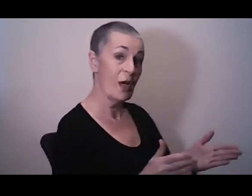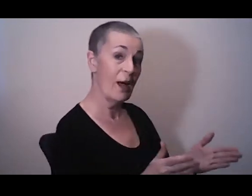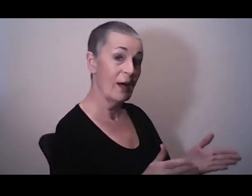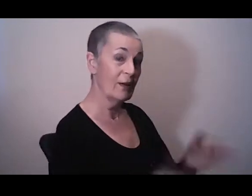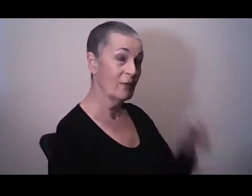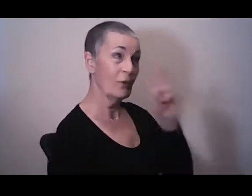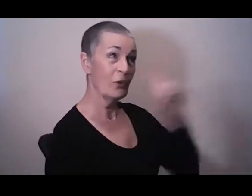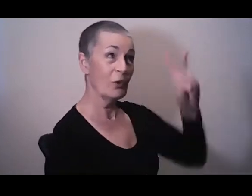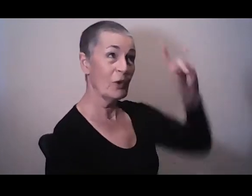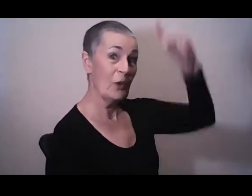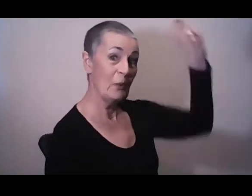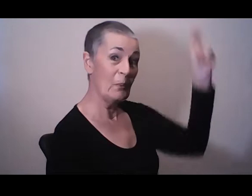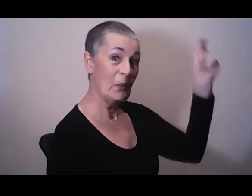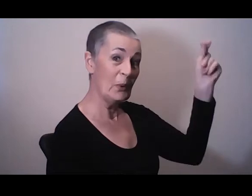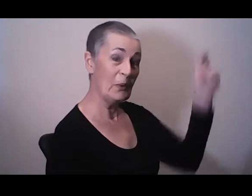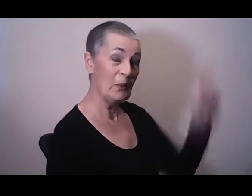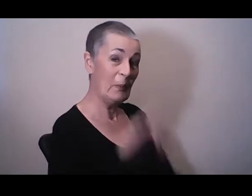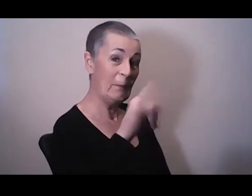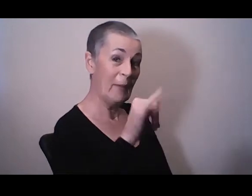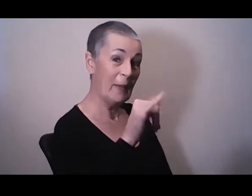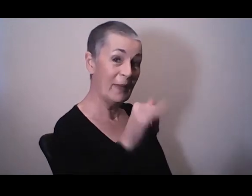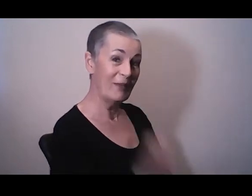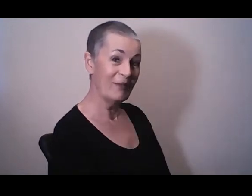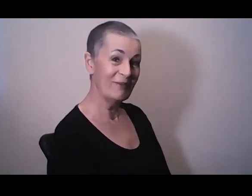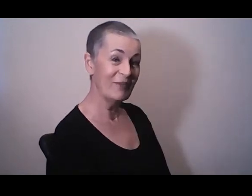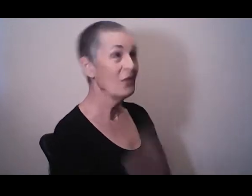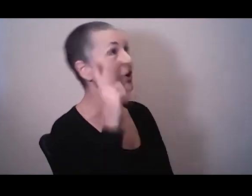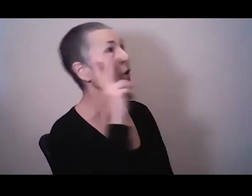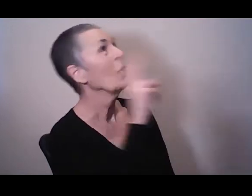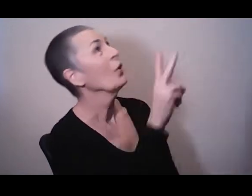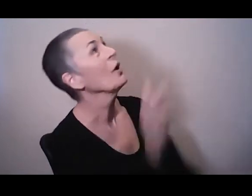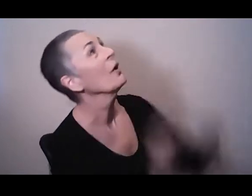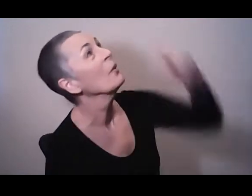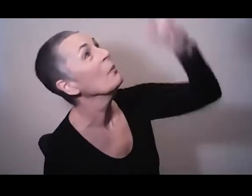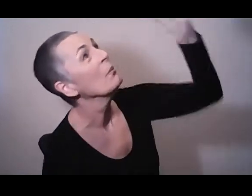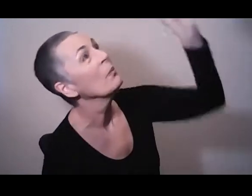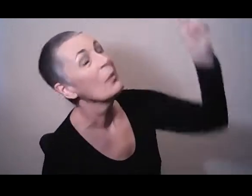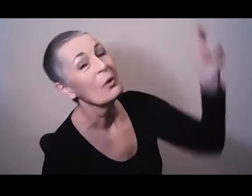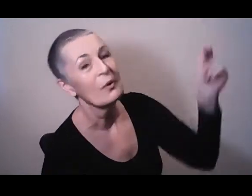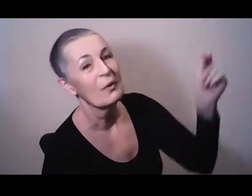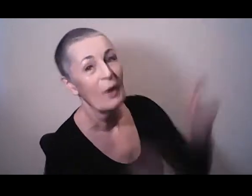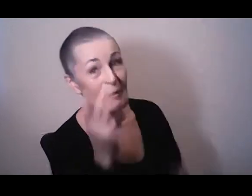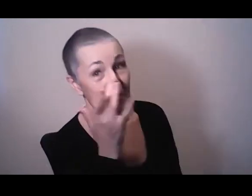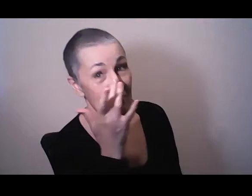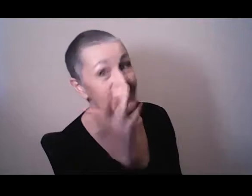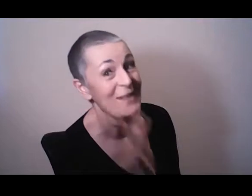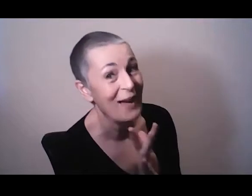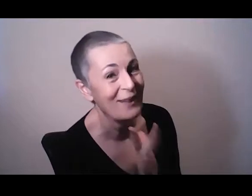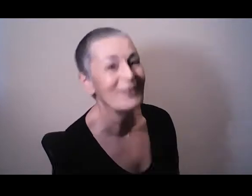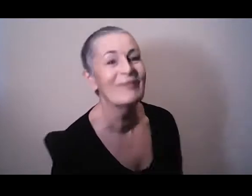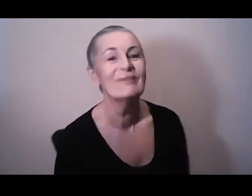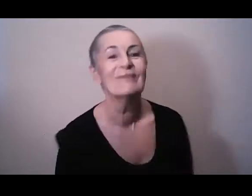waist, you can look at the moon and you will receive the moon's